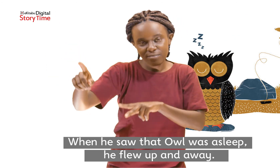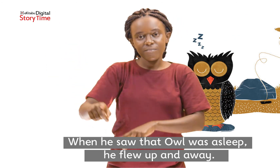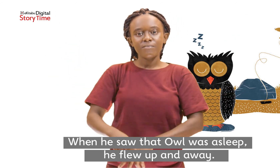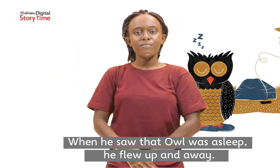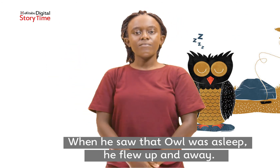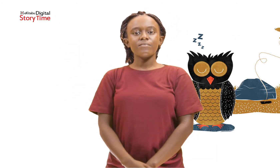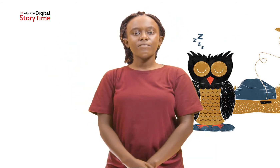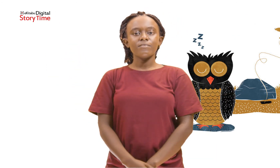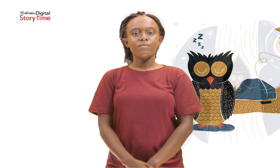away.